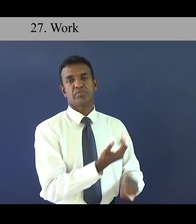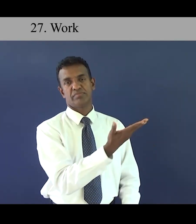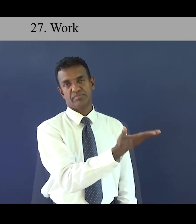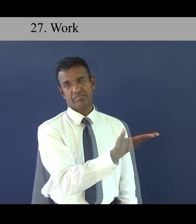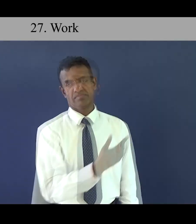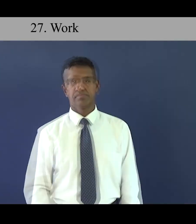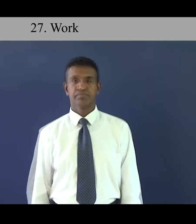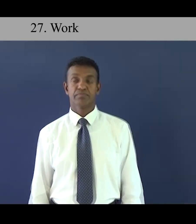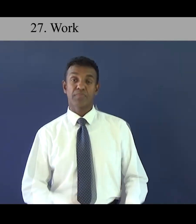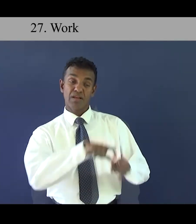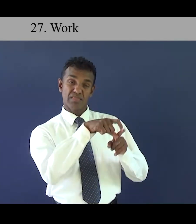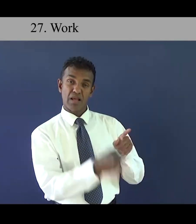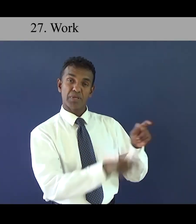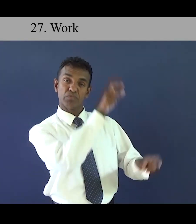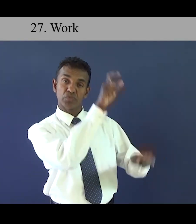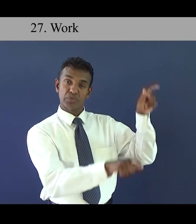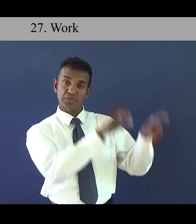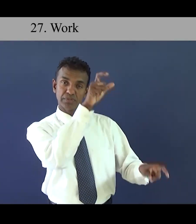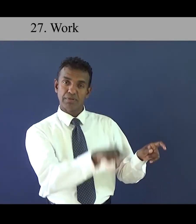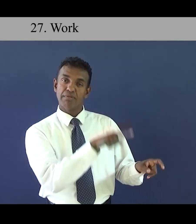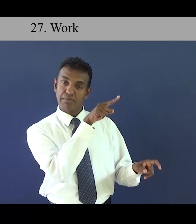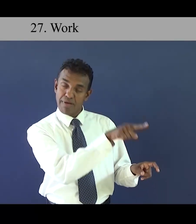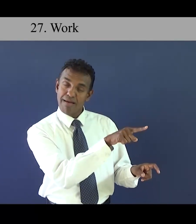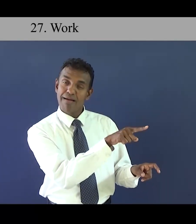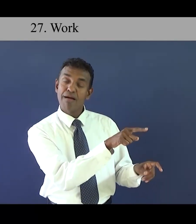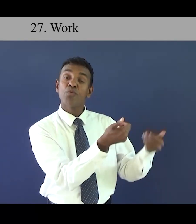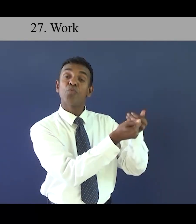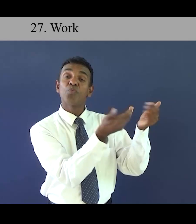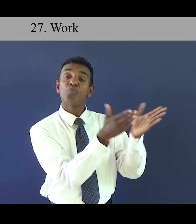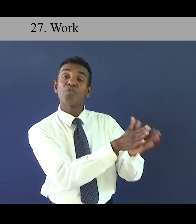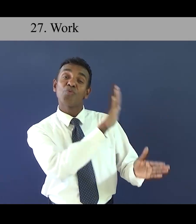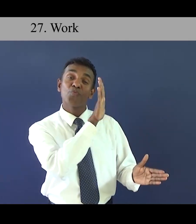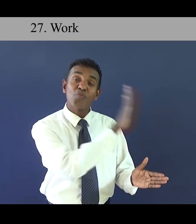helping disabled people set up their own businesses,